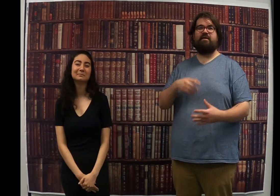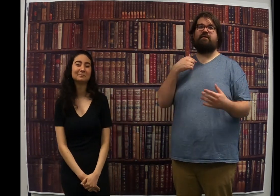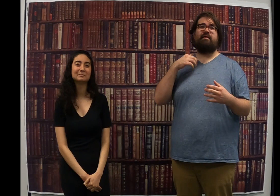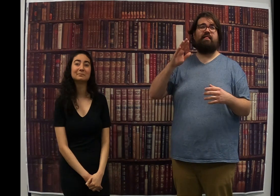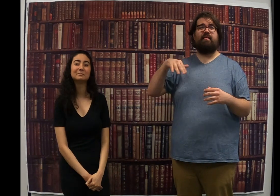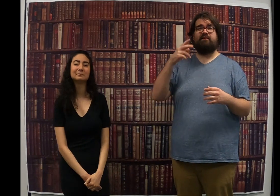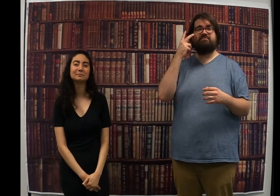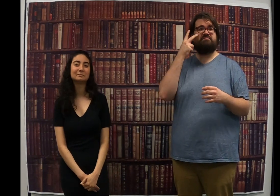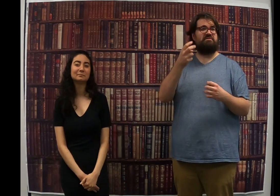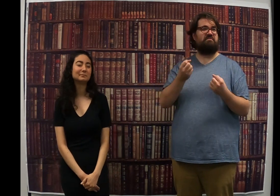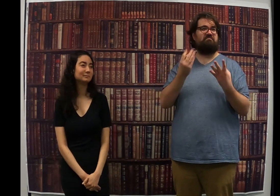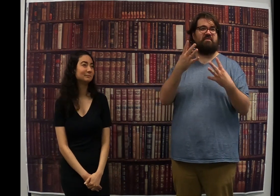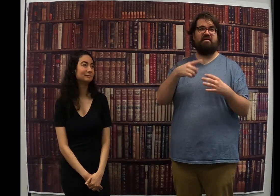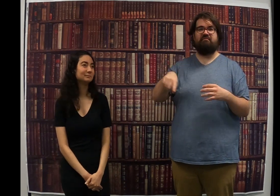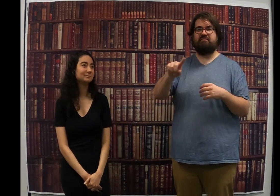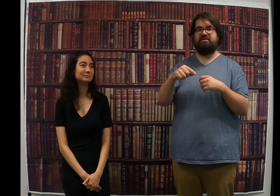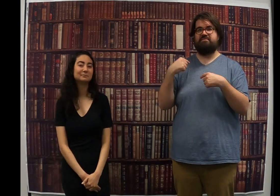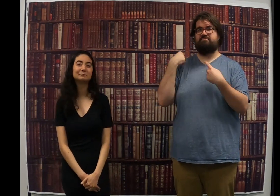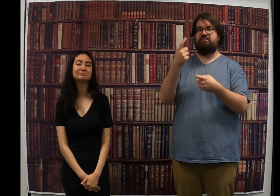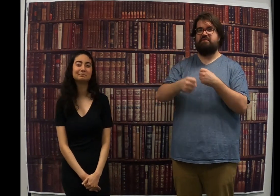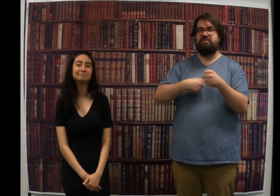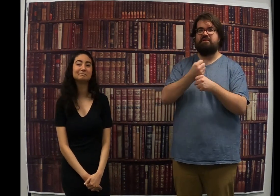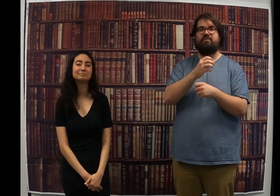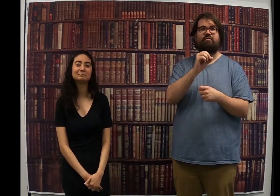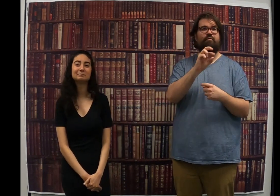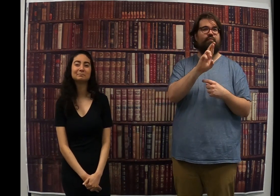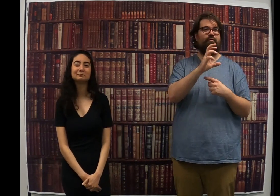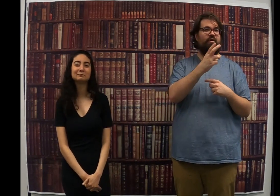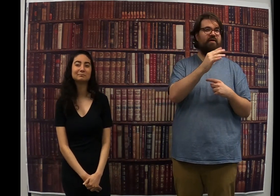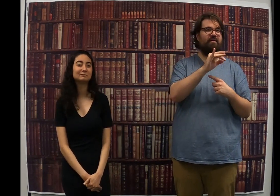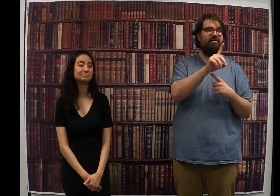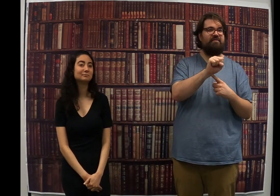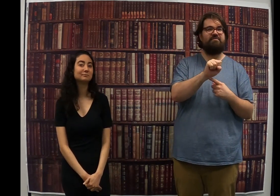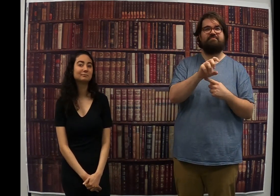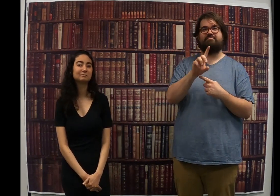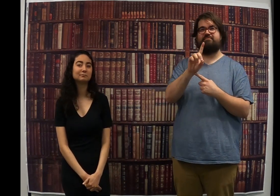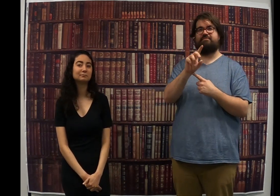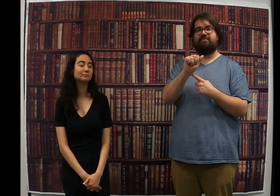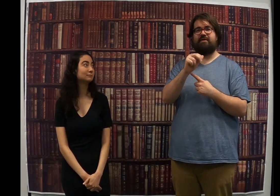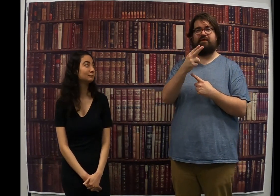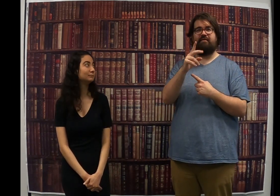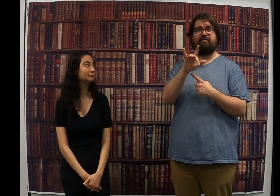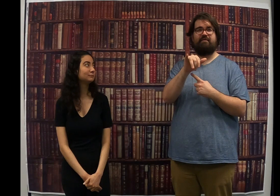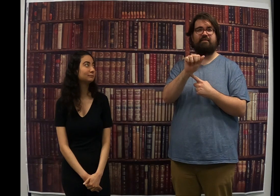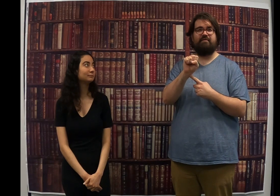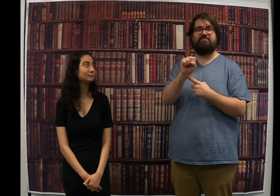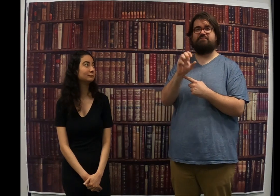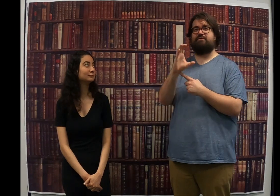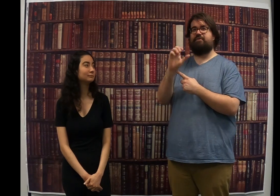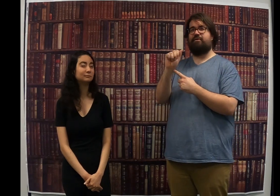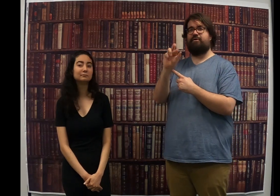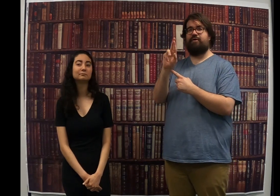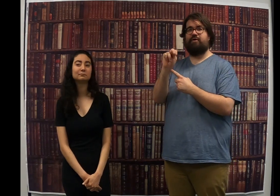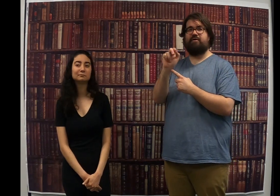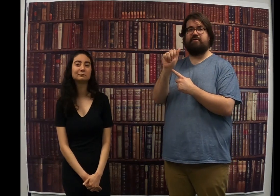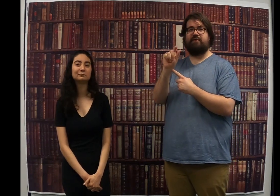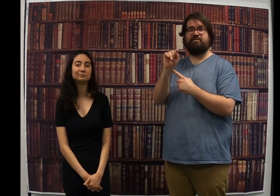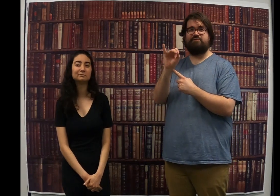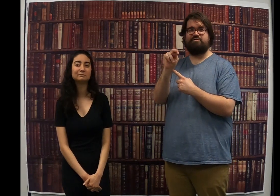I haven't seen many of these in years. Orchids, dahlias, carnations, why, even the Narcissus